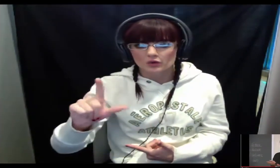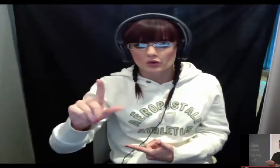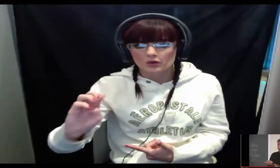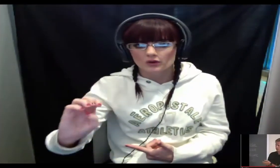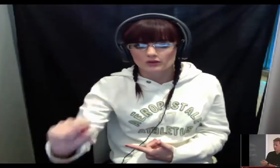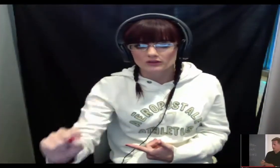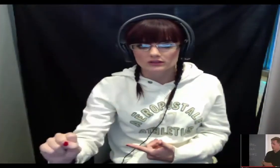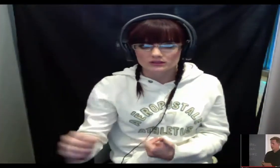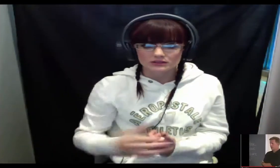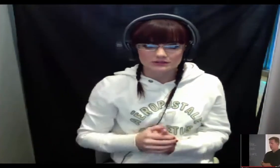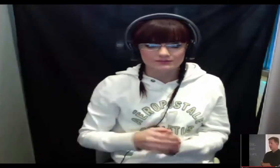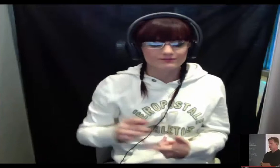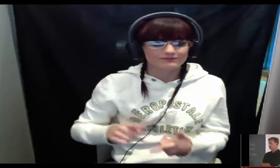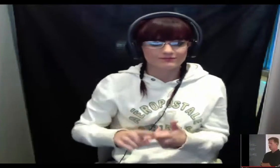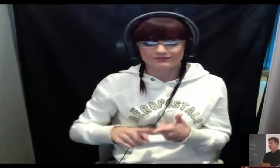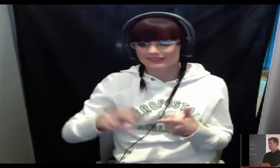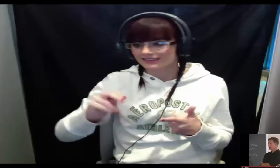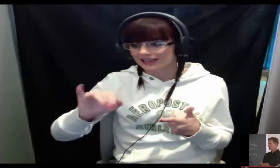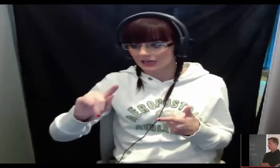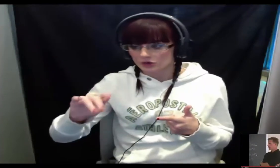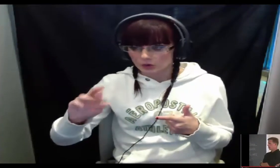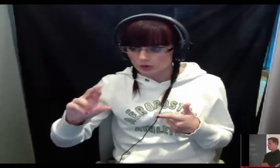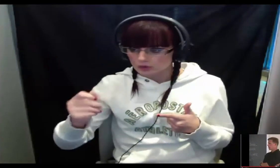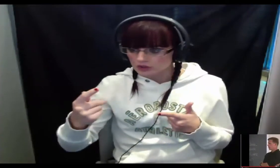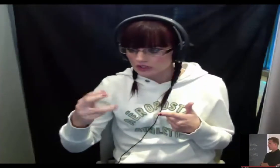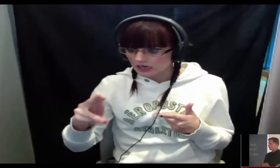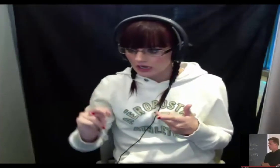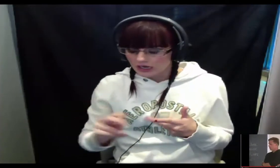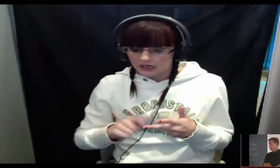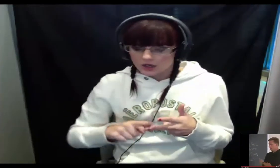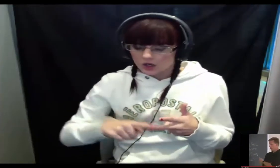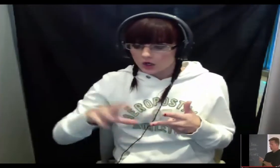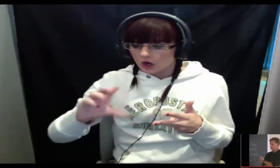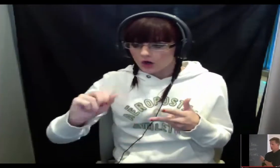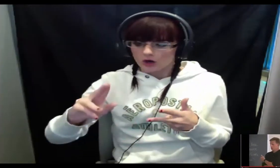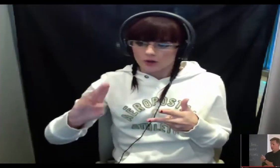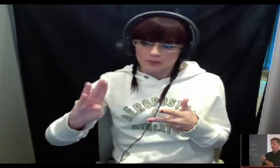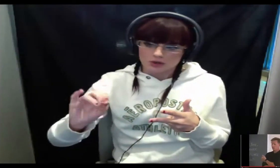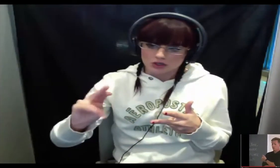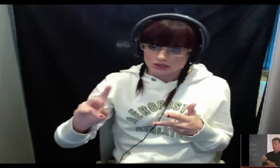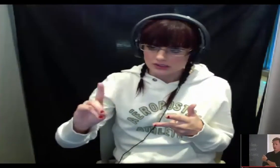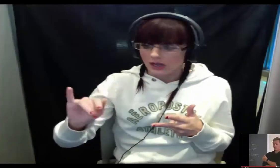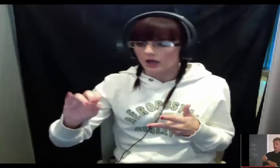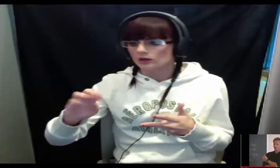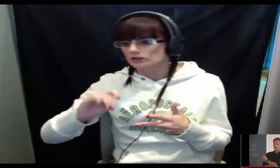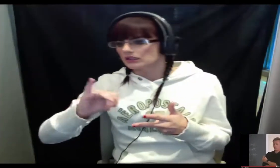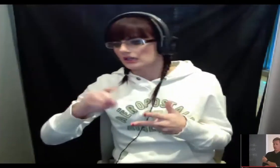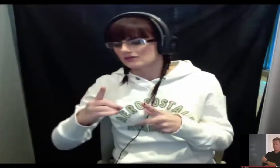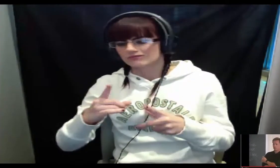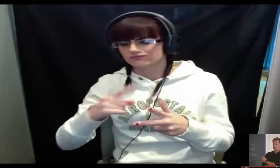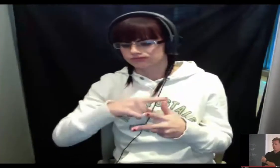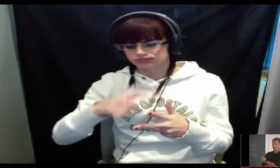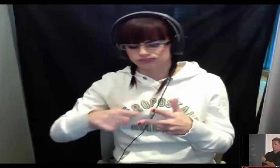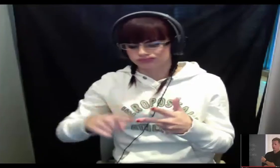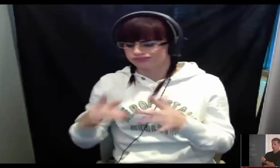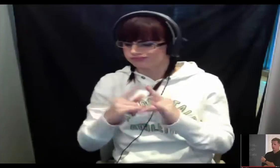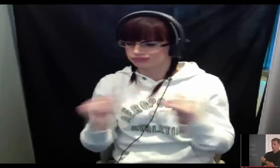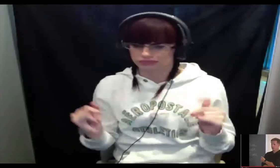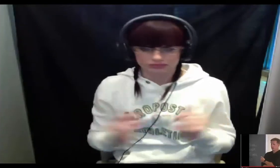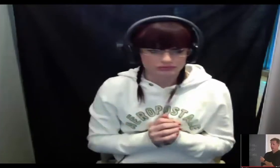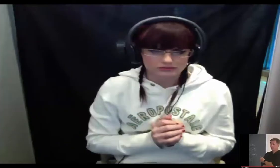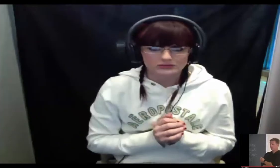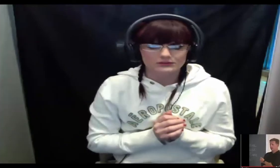There are many gases you can put in there. What you have to know is about the particles in the air, or the molecules in the